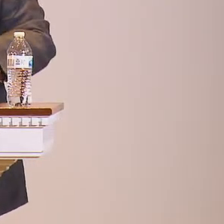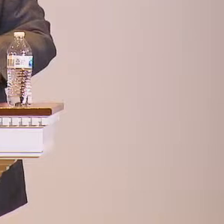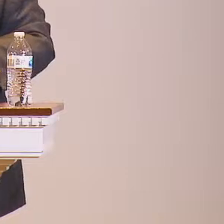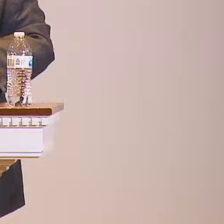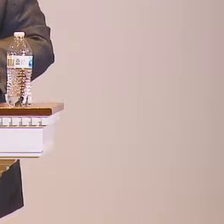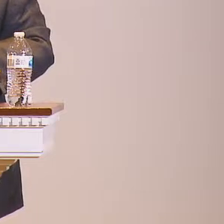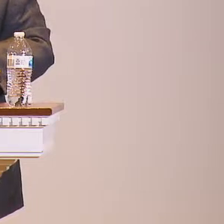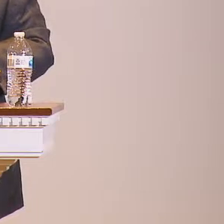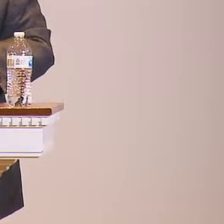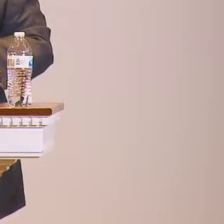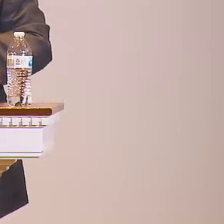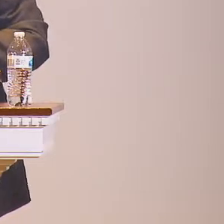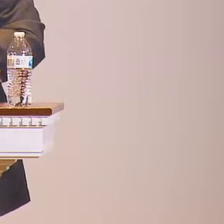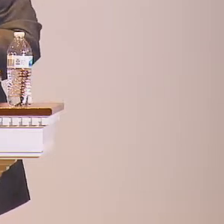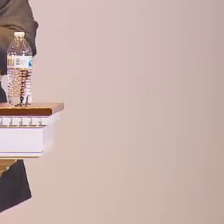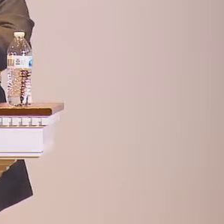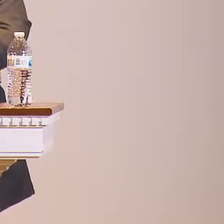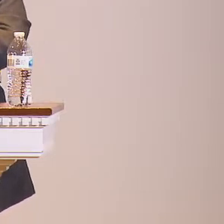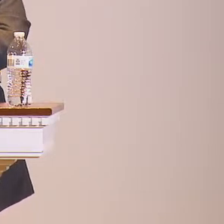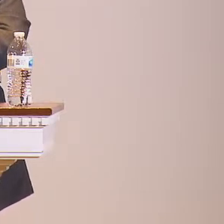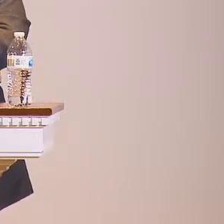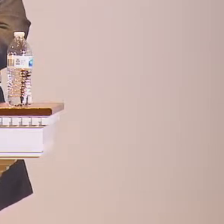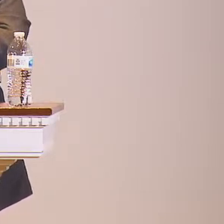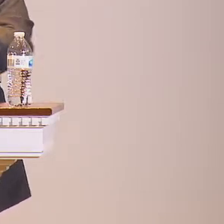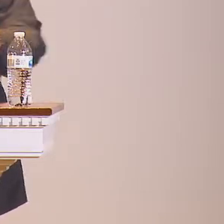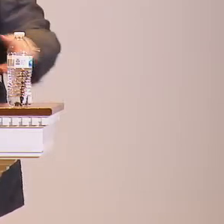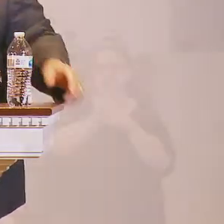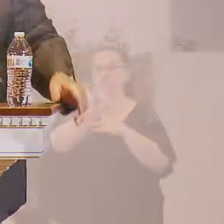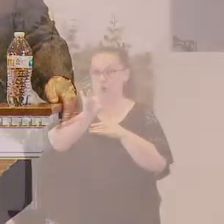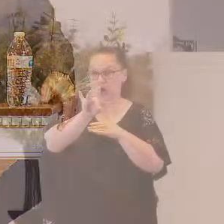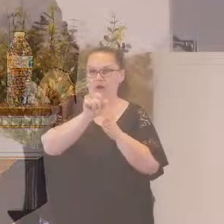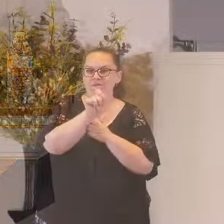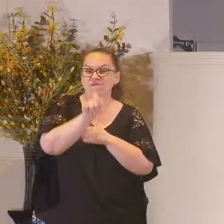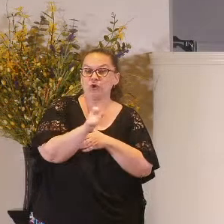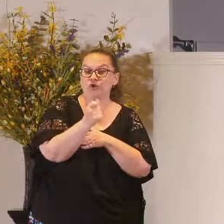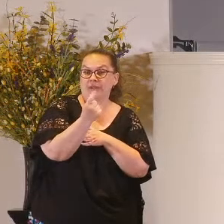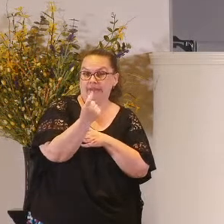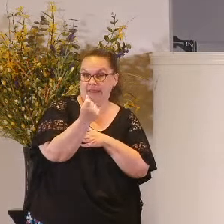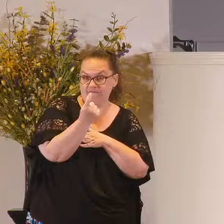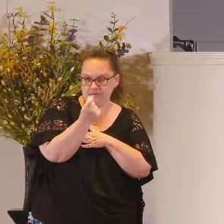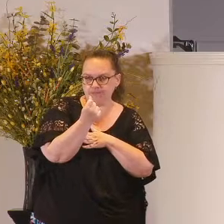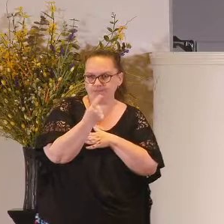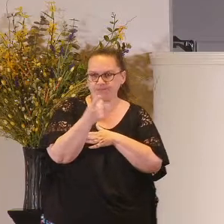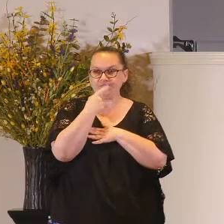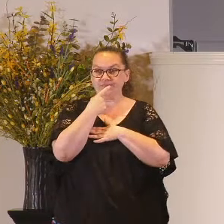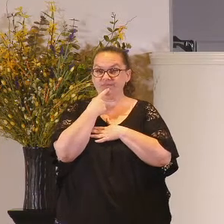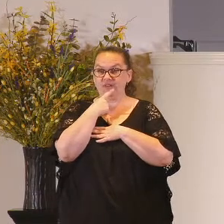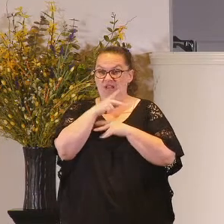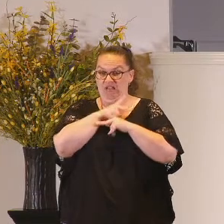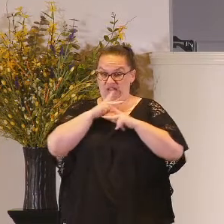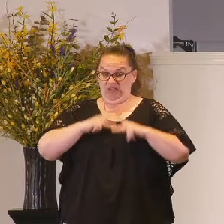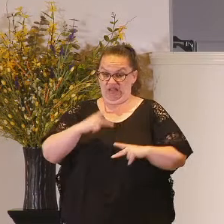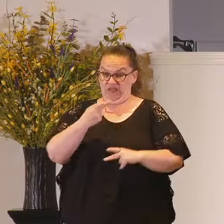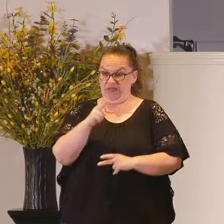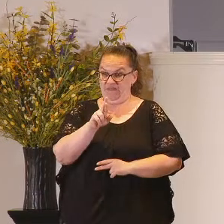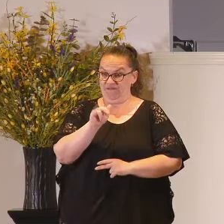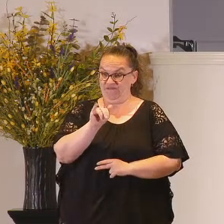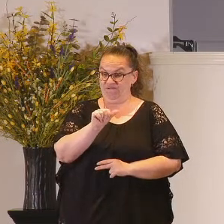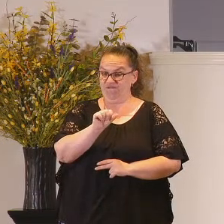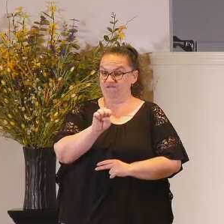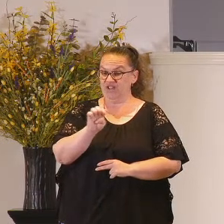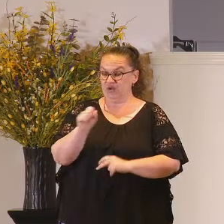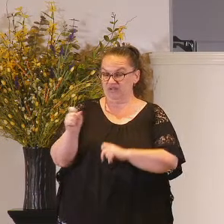we're going to be in Mark chapter 8, starting with verse 11, where it says, "The Pharisees came and began